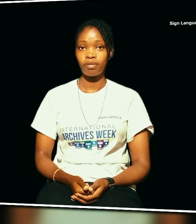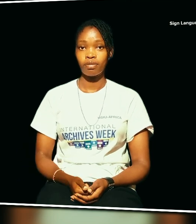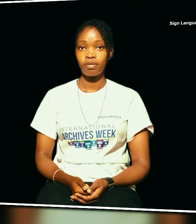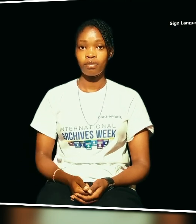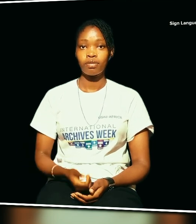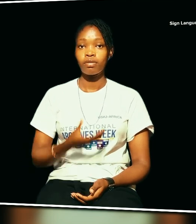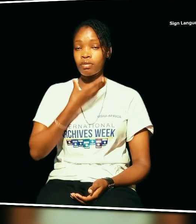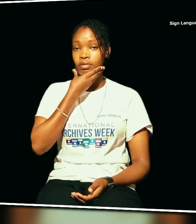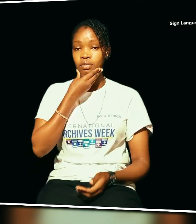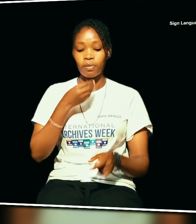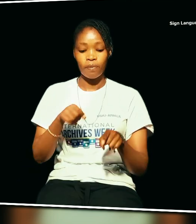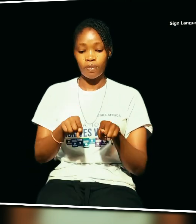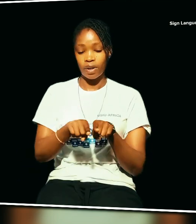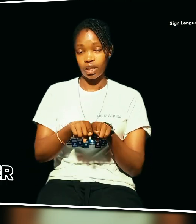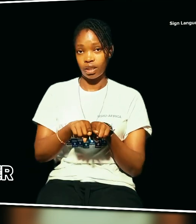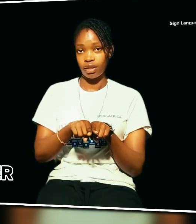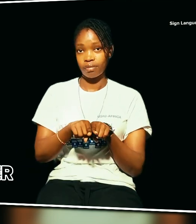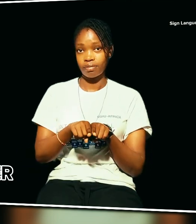brother,